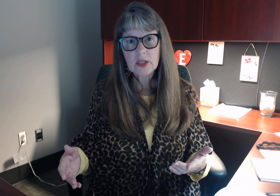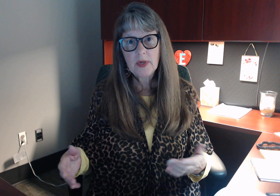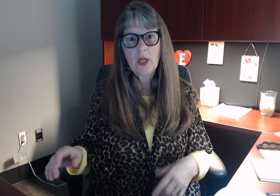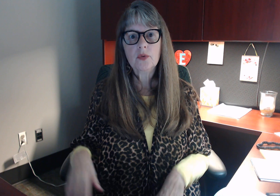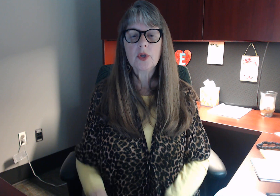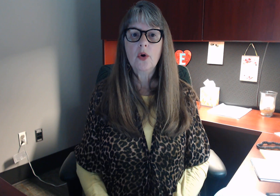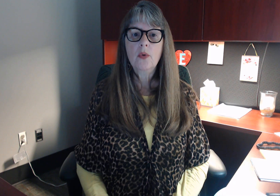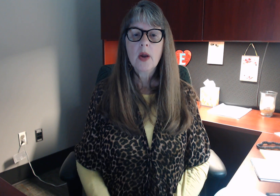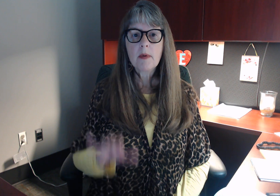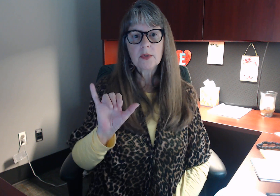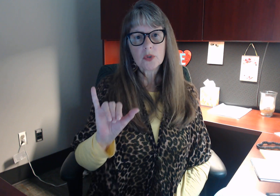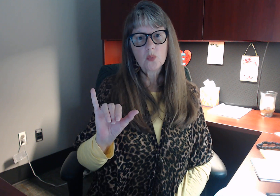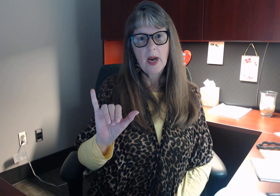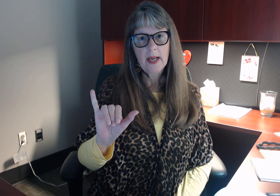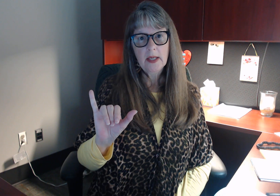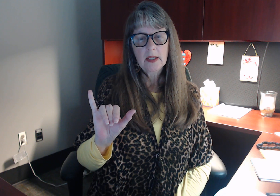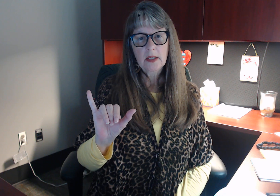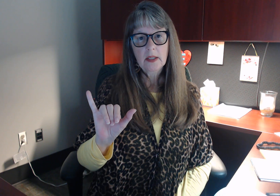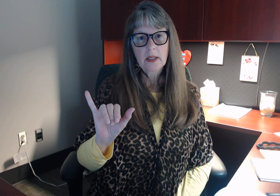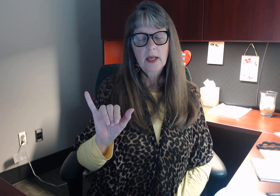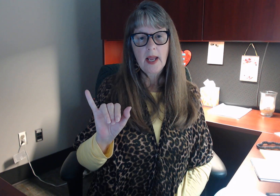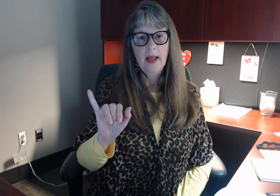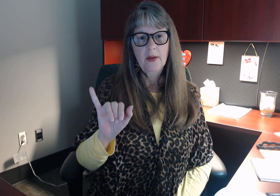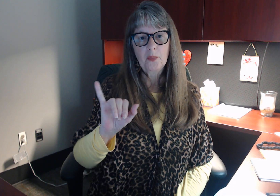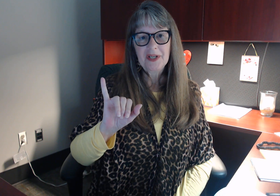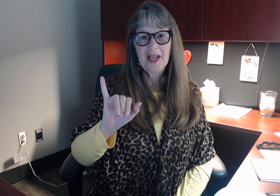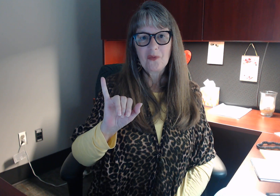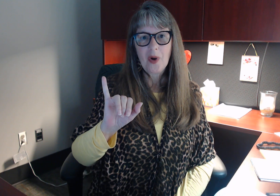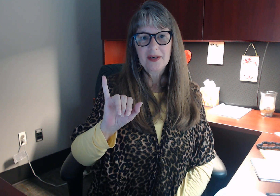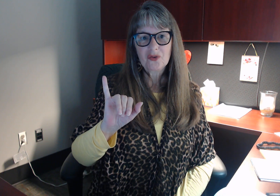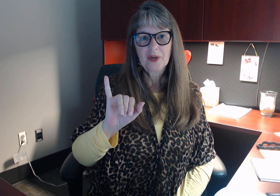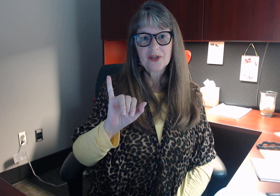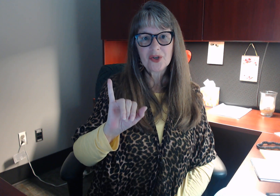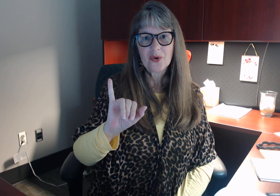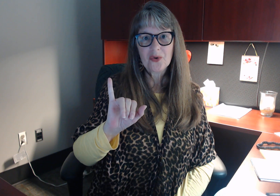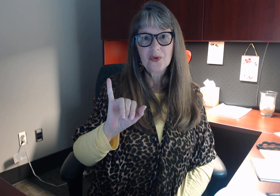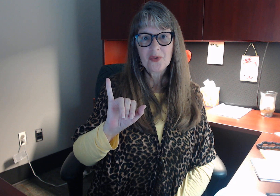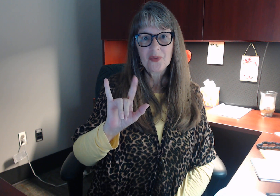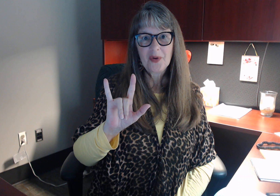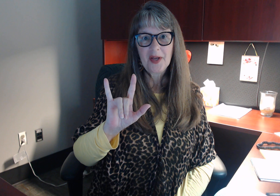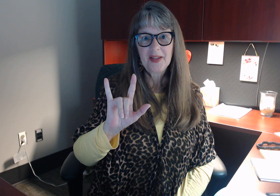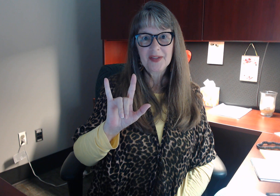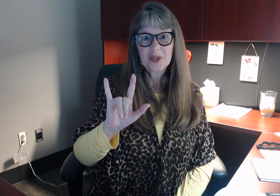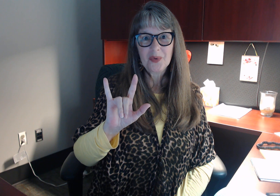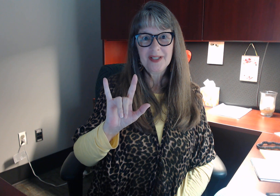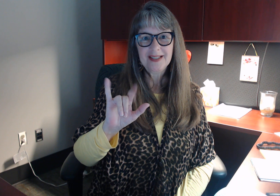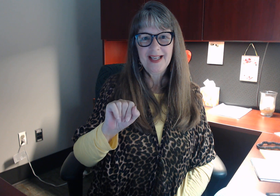video. So remember, this is Y, and we did have one transitional, this one, and then